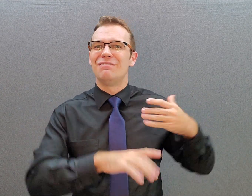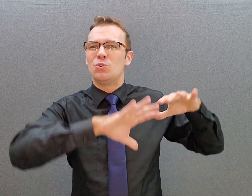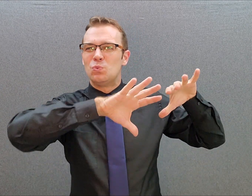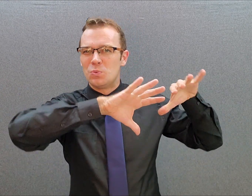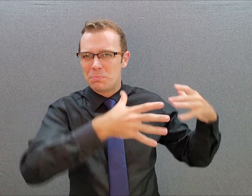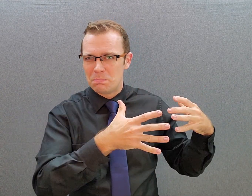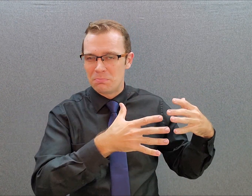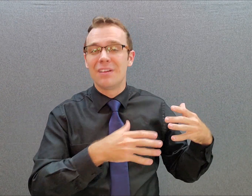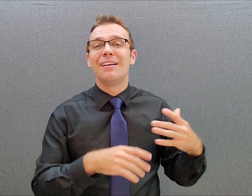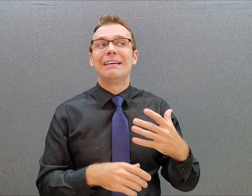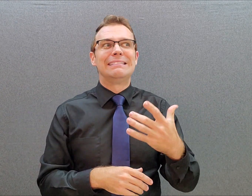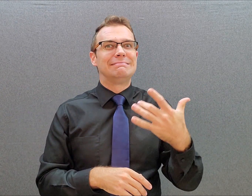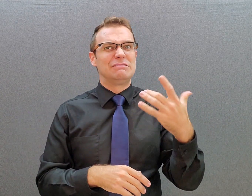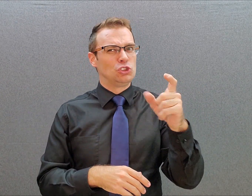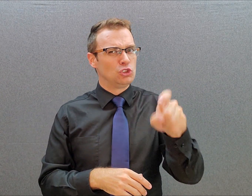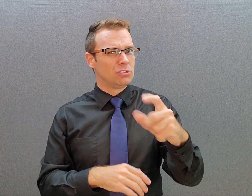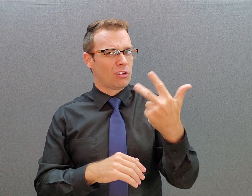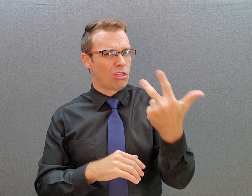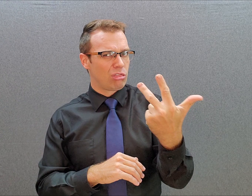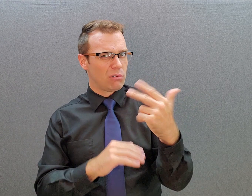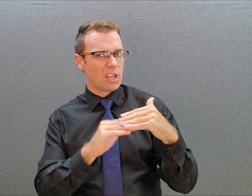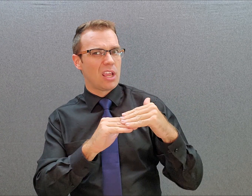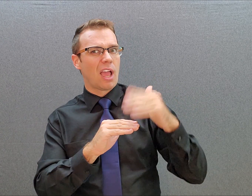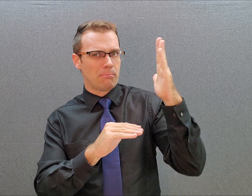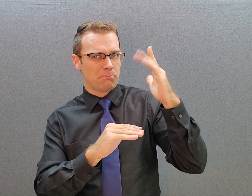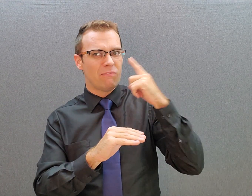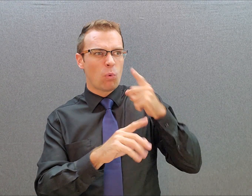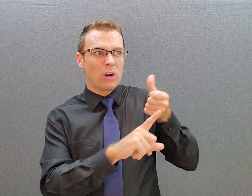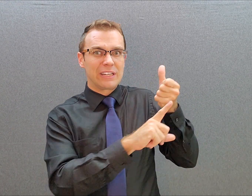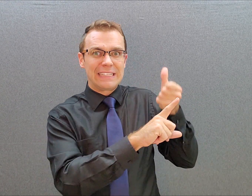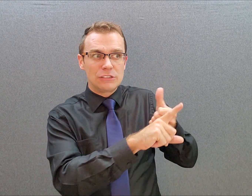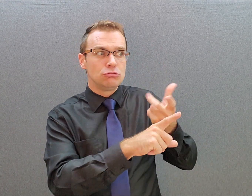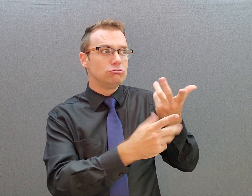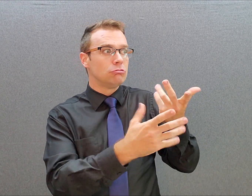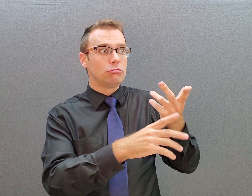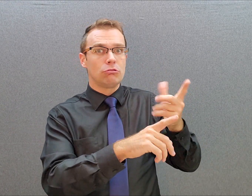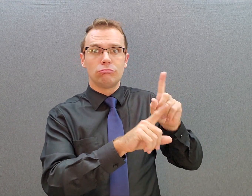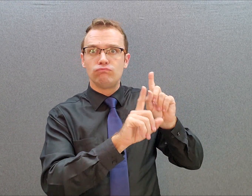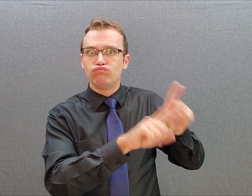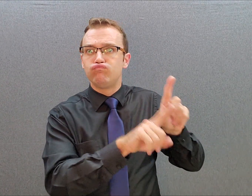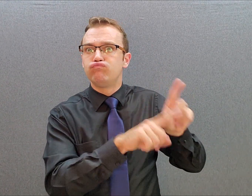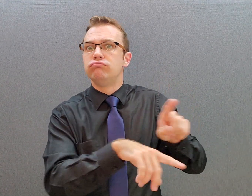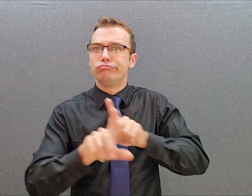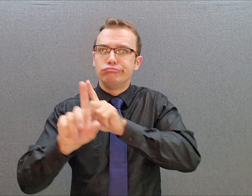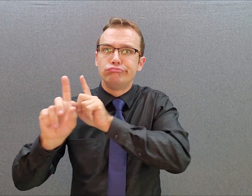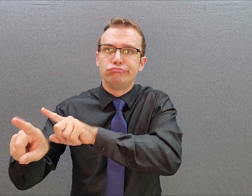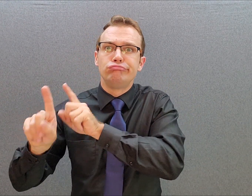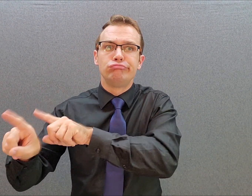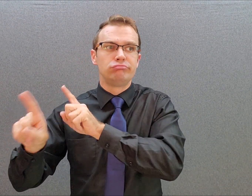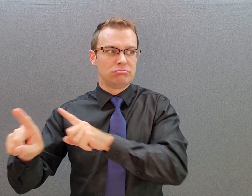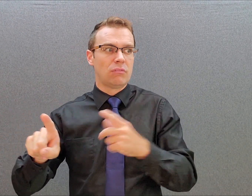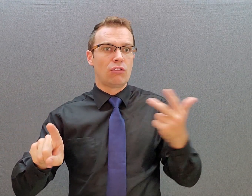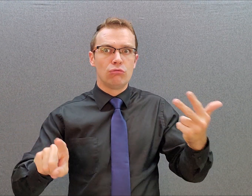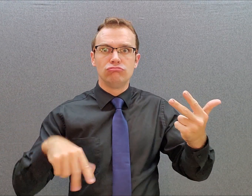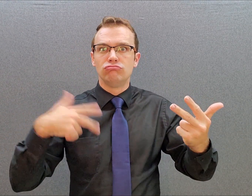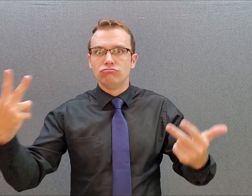a minimum of 3 people in your network for each location where you regularly spend a lot of time during the